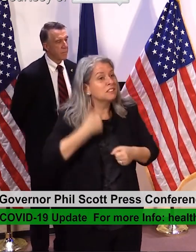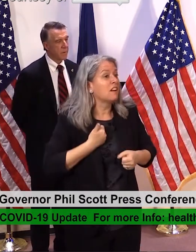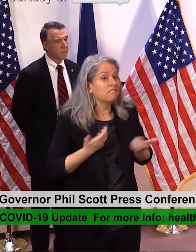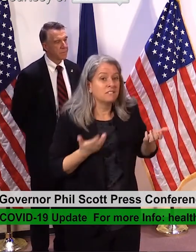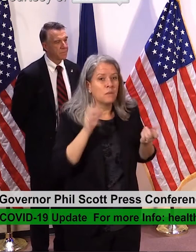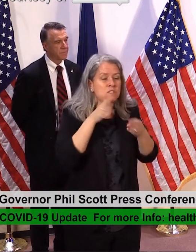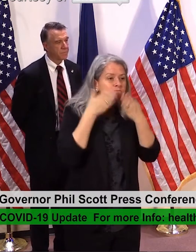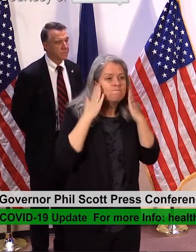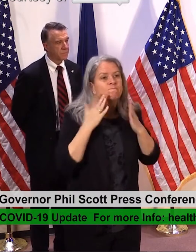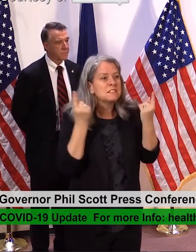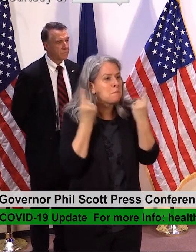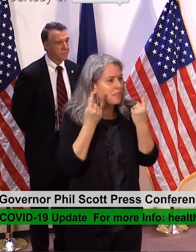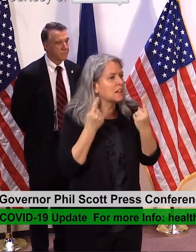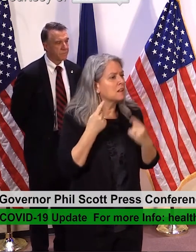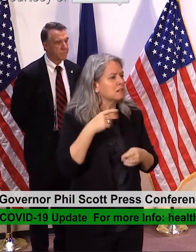to